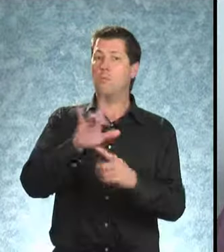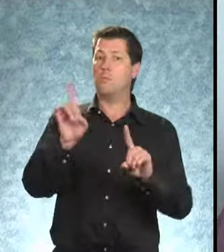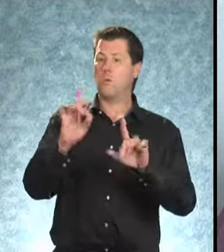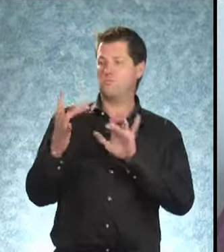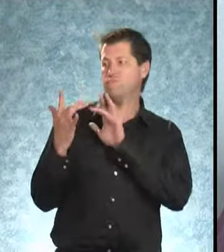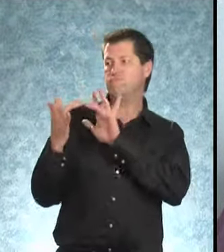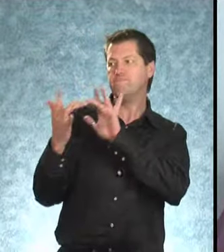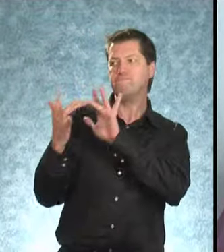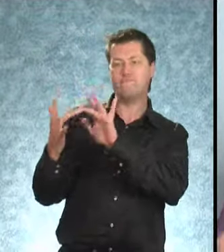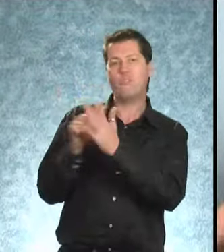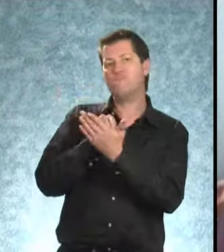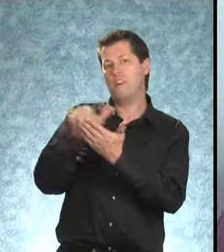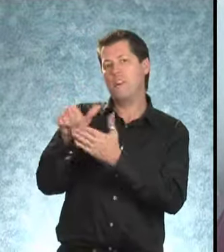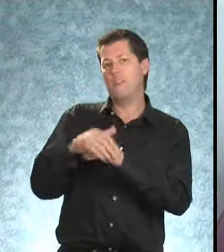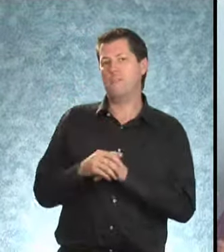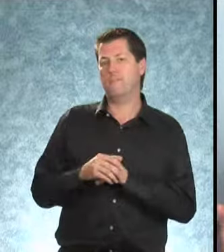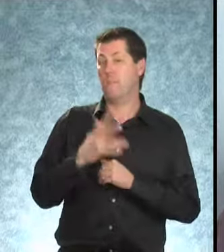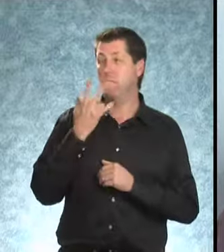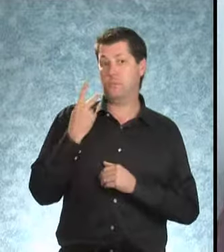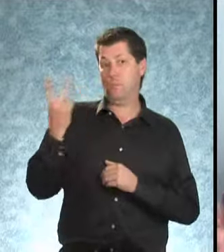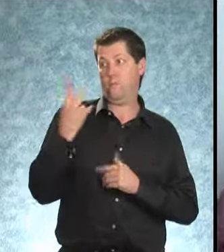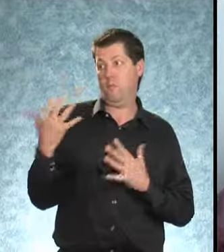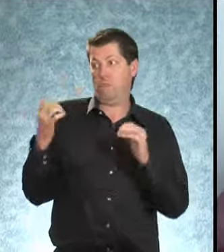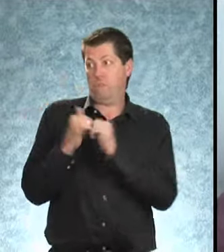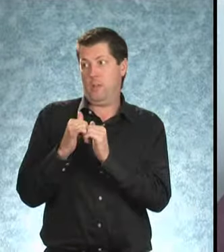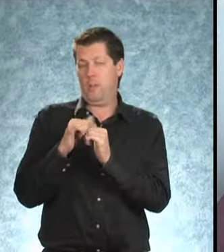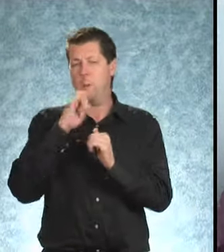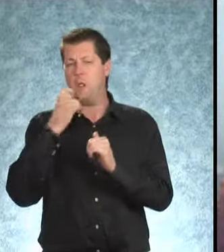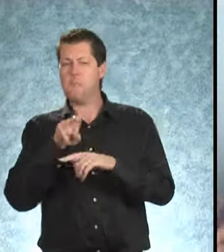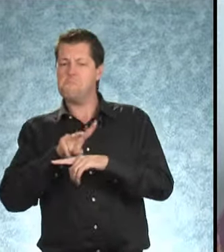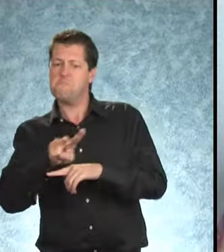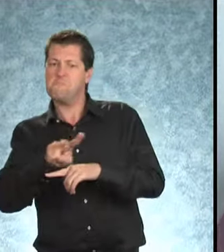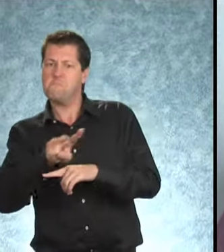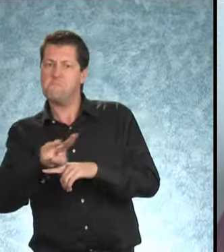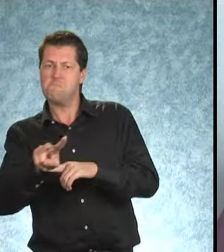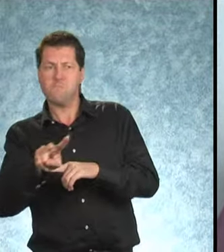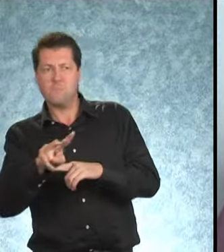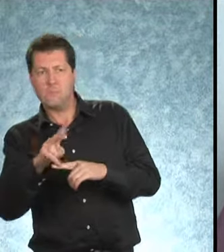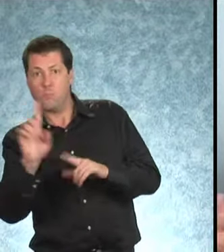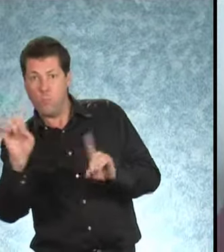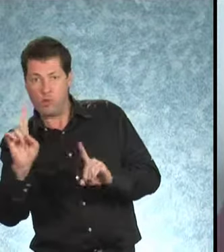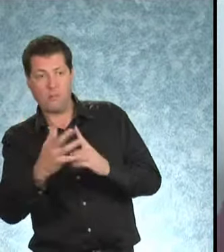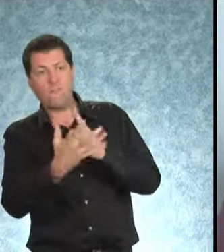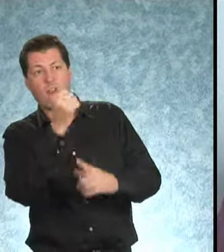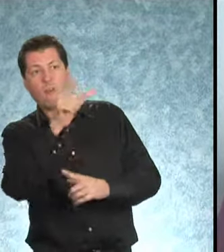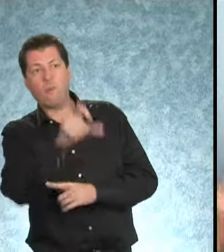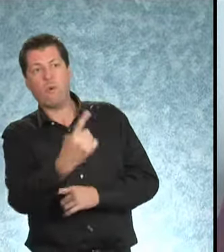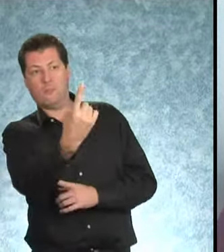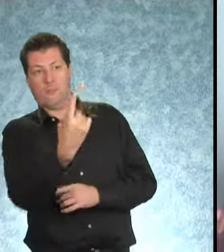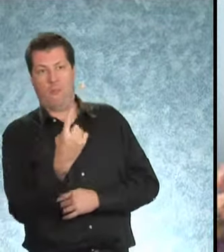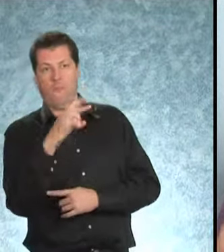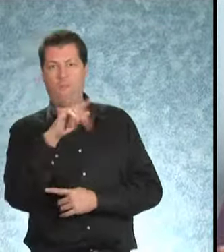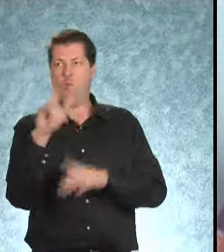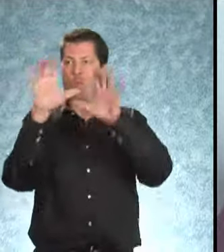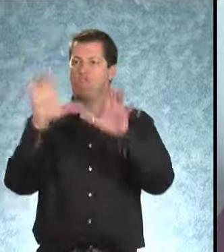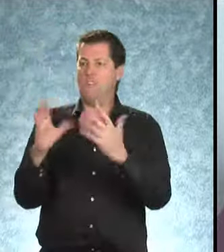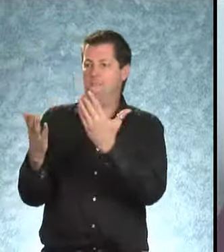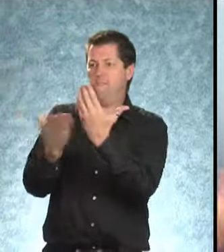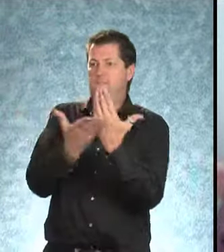neighbour on a regular basis. So if we've given ourselves a fortnight to get a contract out to cut the